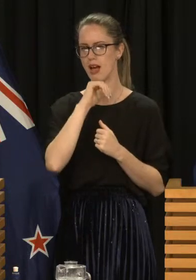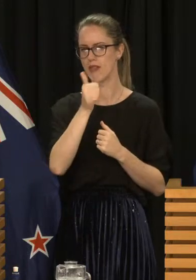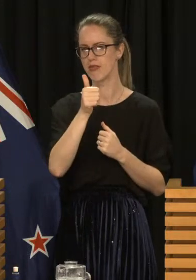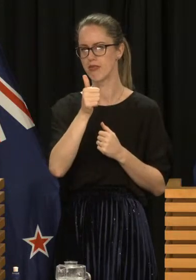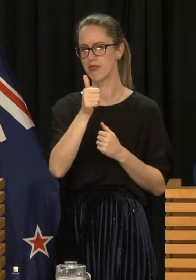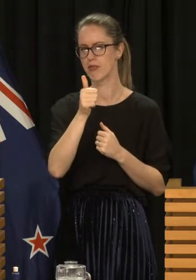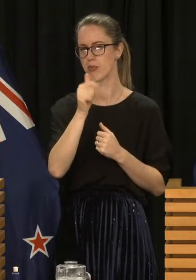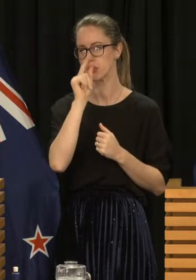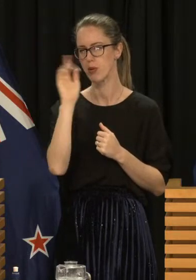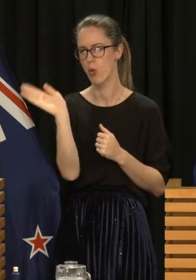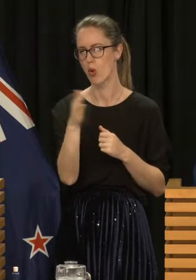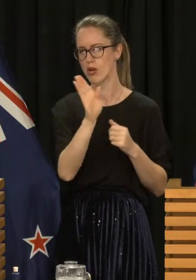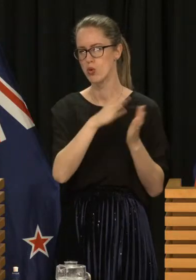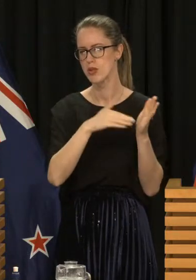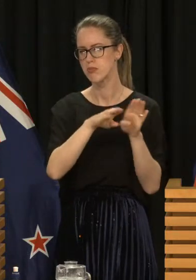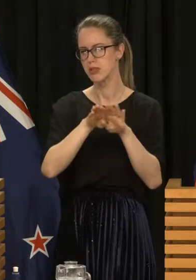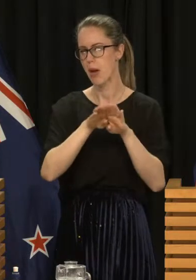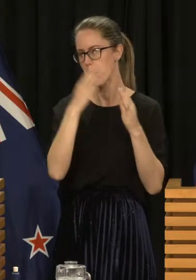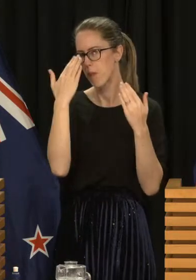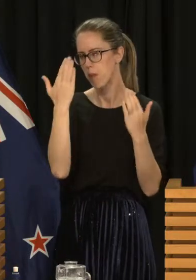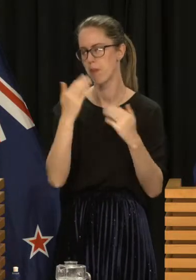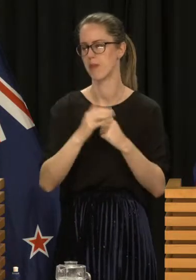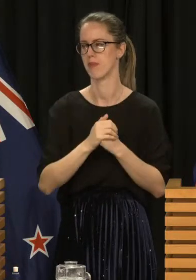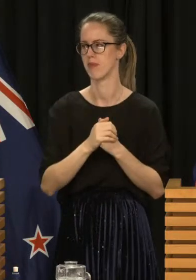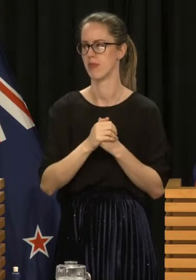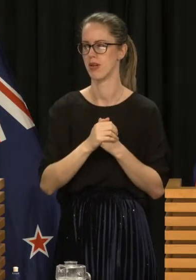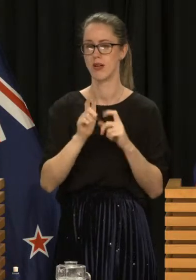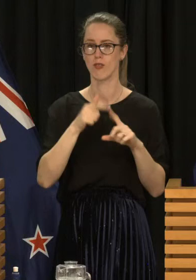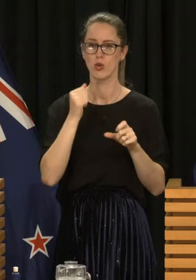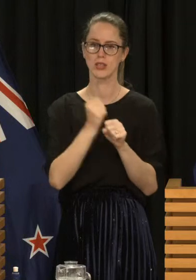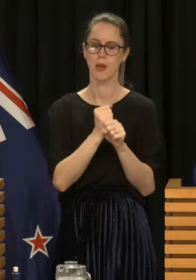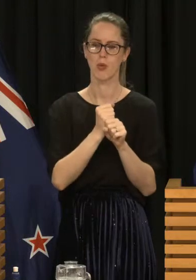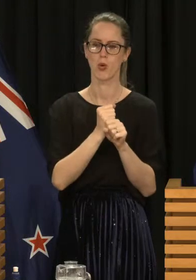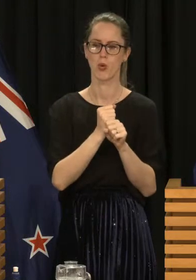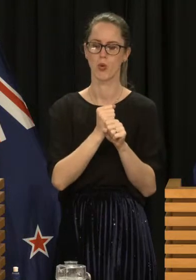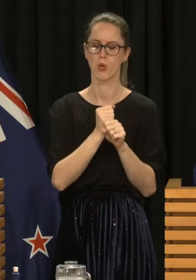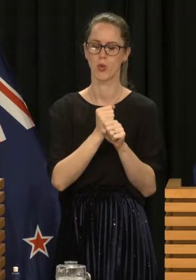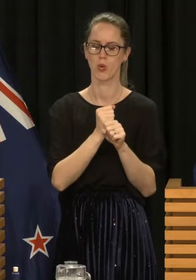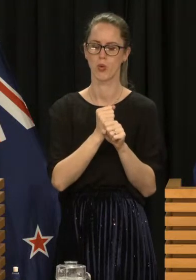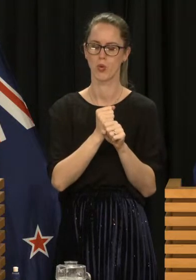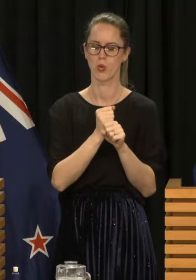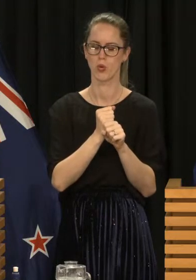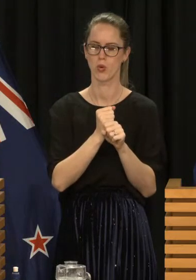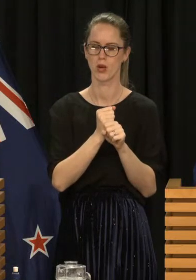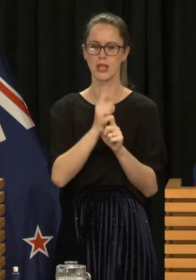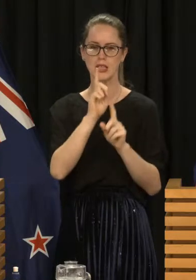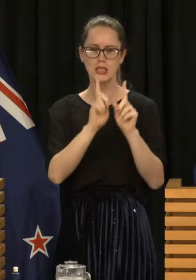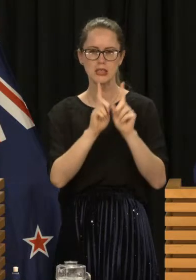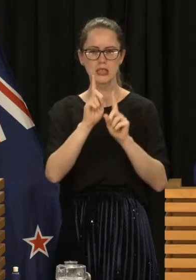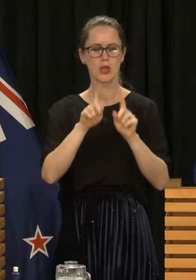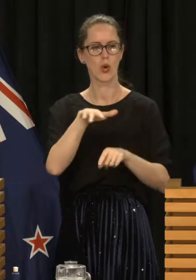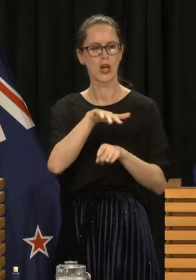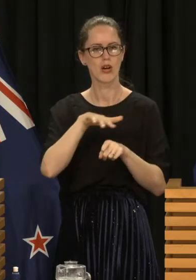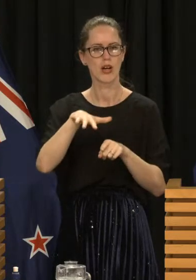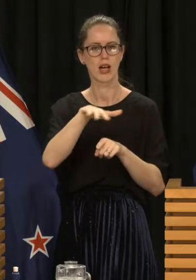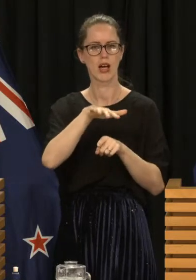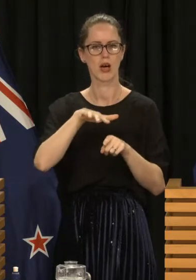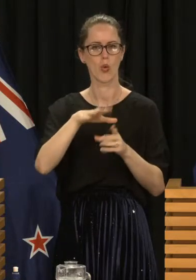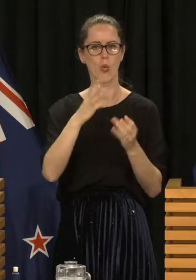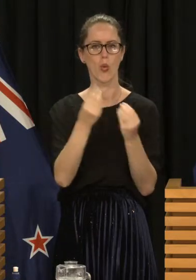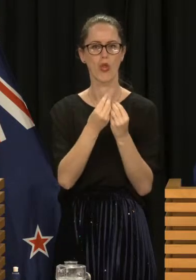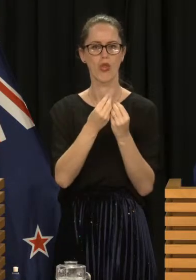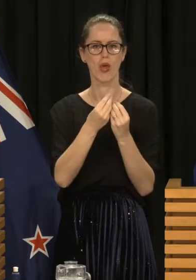parts of the country as well. So, for example, would we consider that being the case in any cities or areas where there are